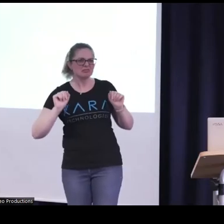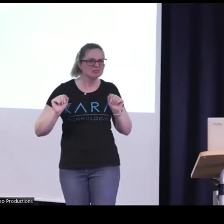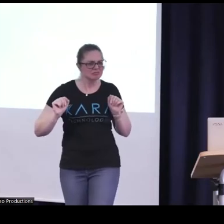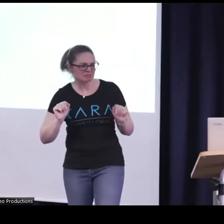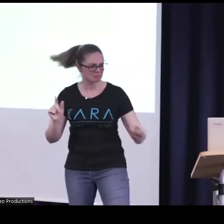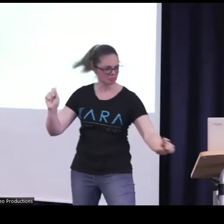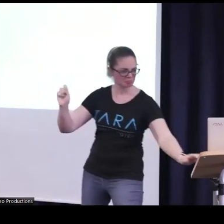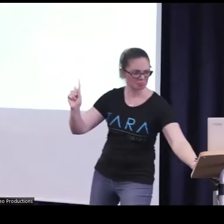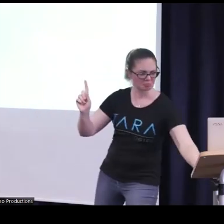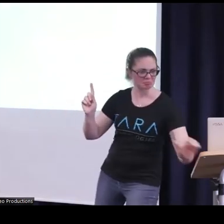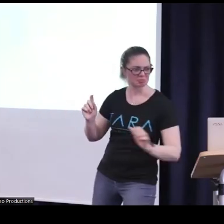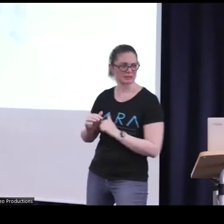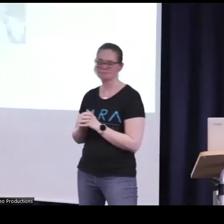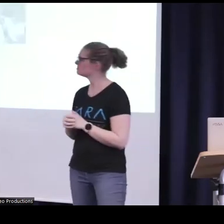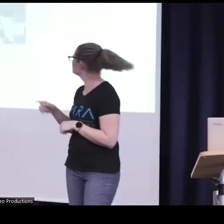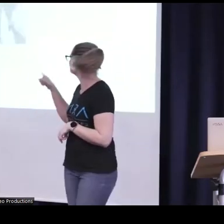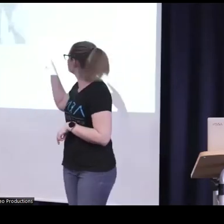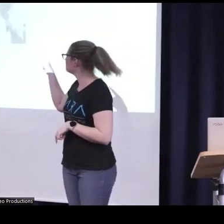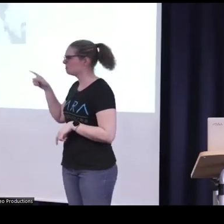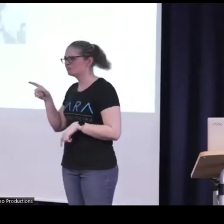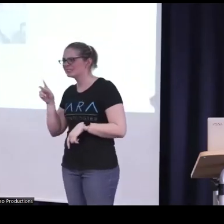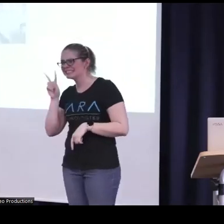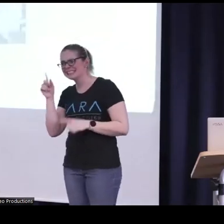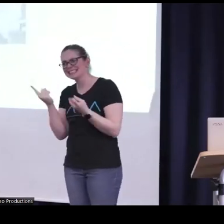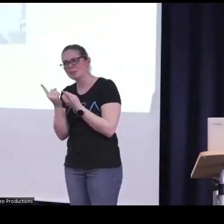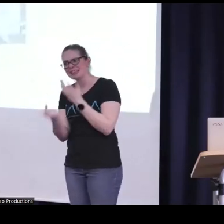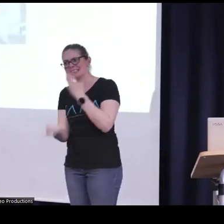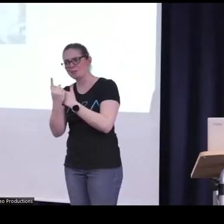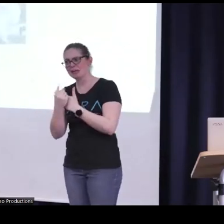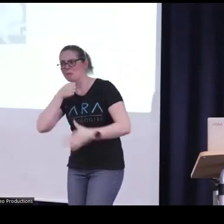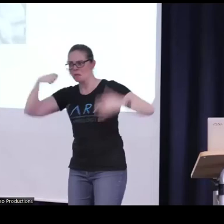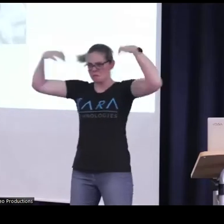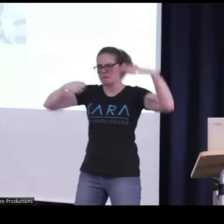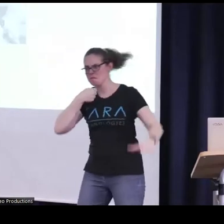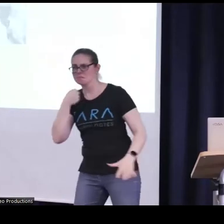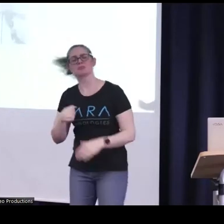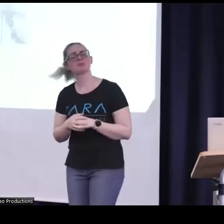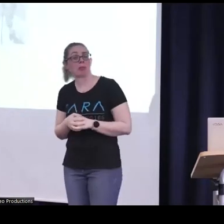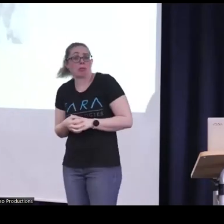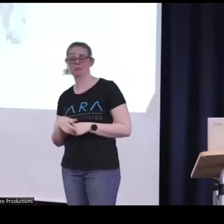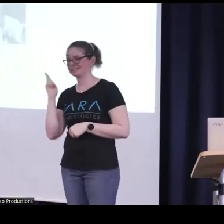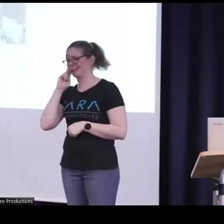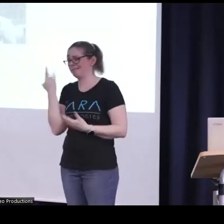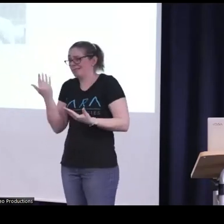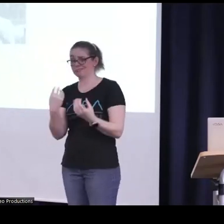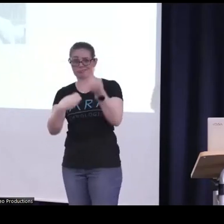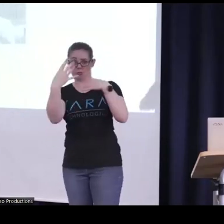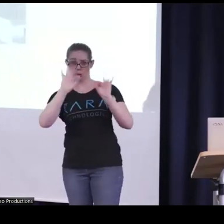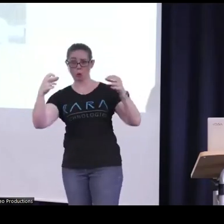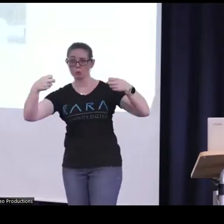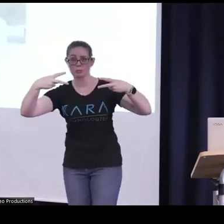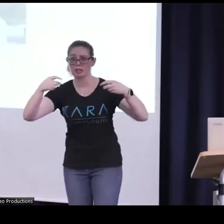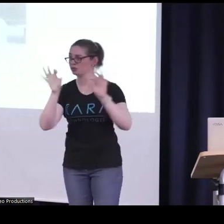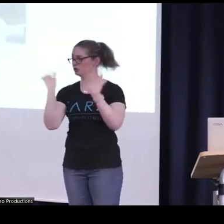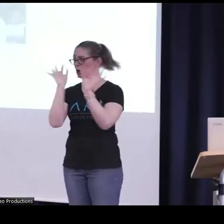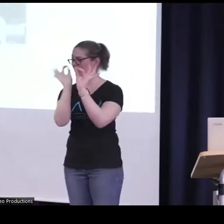enjoying yourself, and then on your TV screen, you might see that something's happening. So there's a reporter standing in some